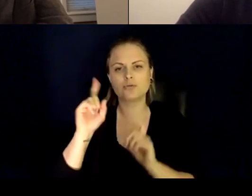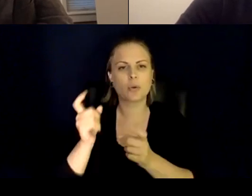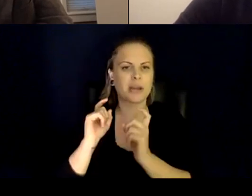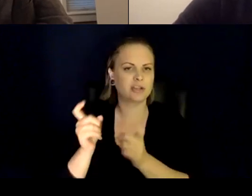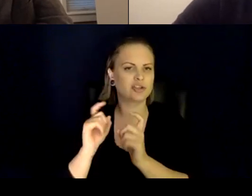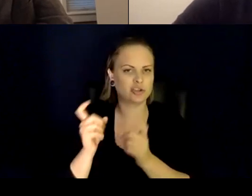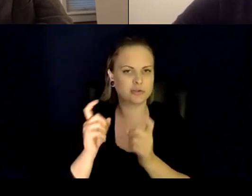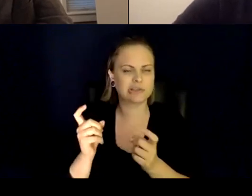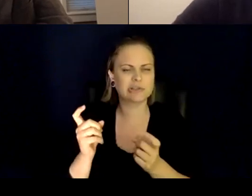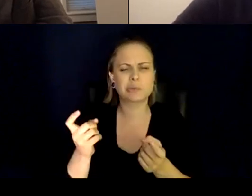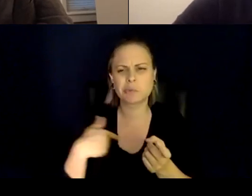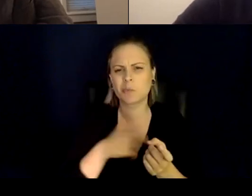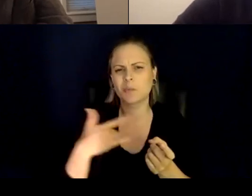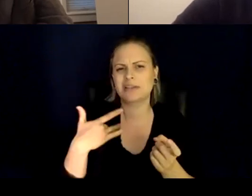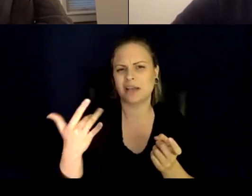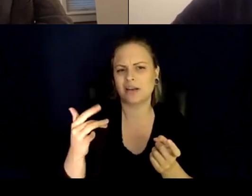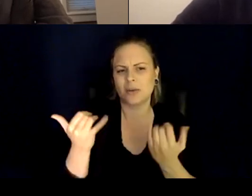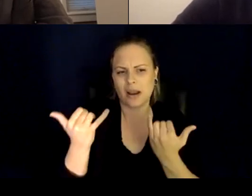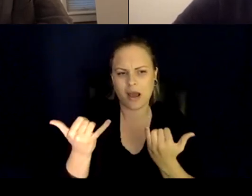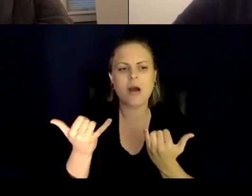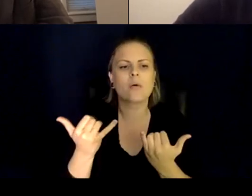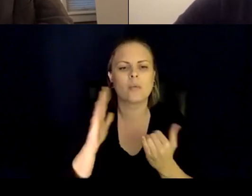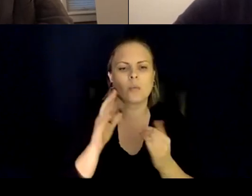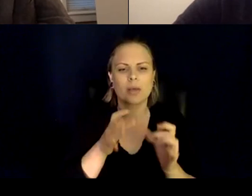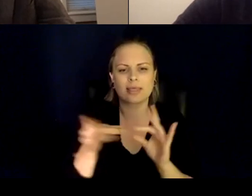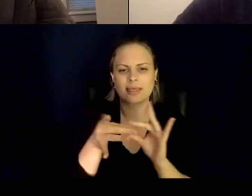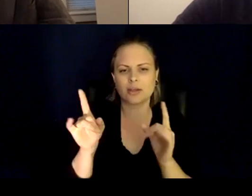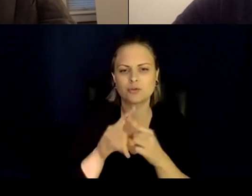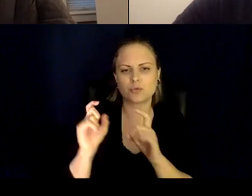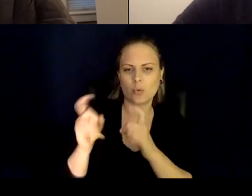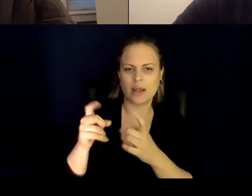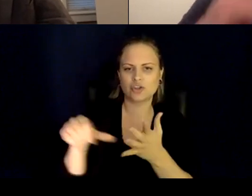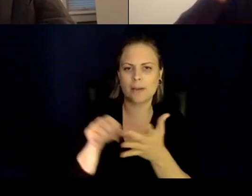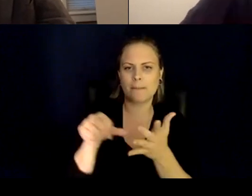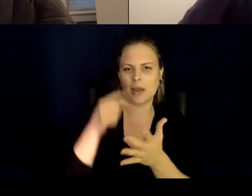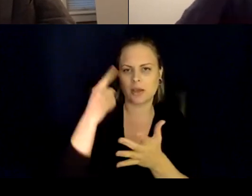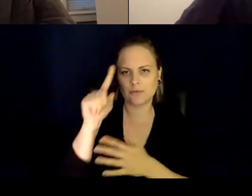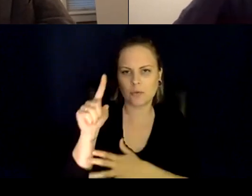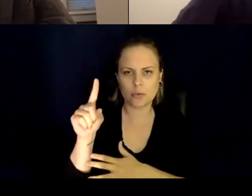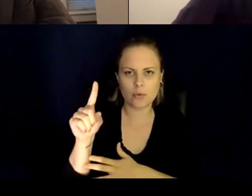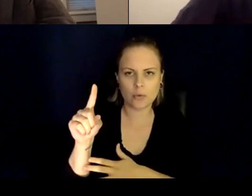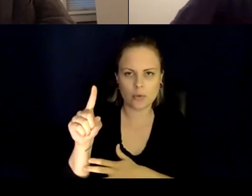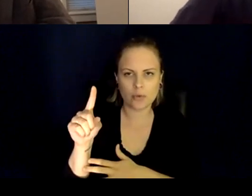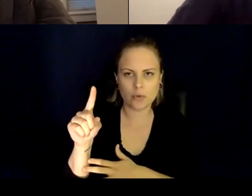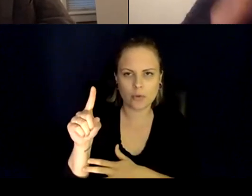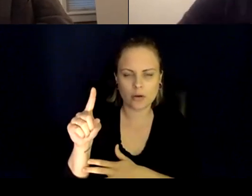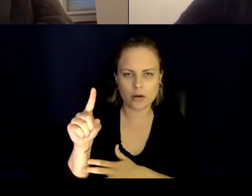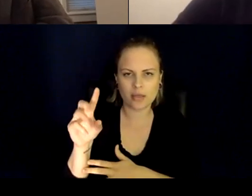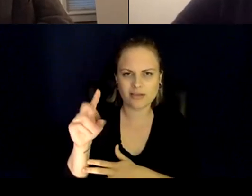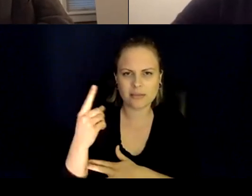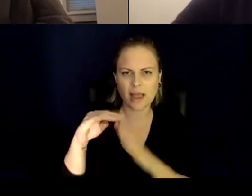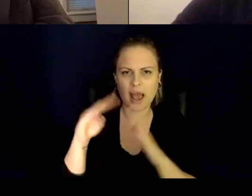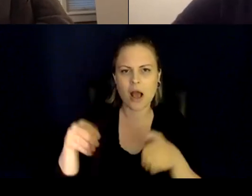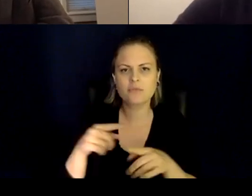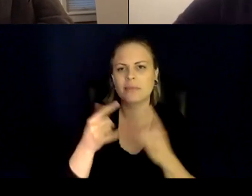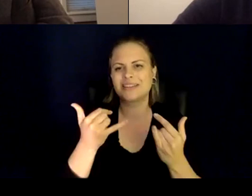donations. Usually what we do at this point is we link to the donation page for the Lit House, but today we'd like to do something different.